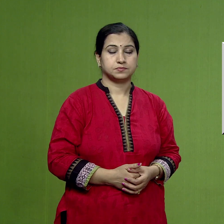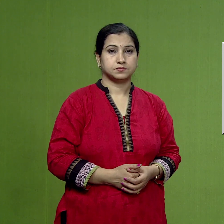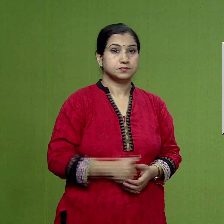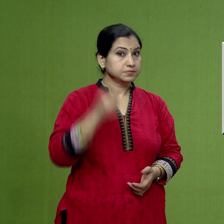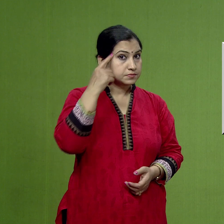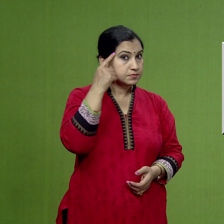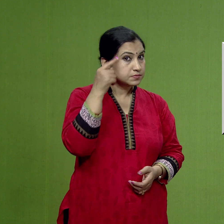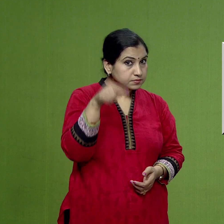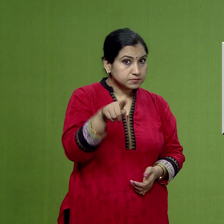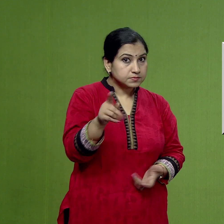Think yourself.